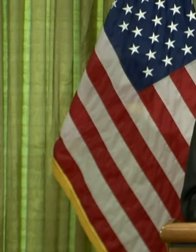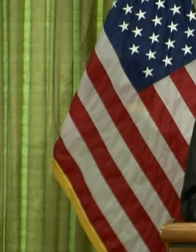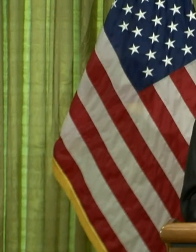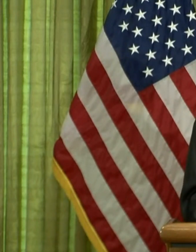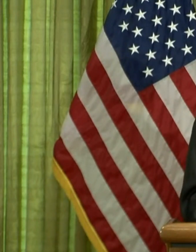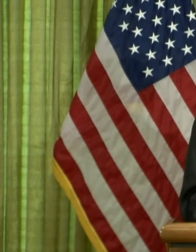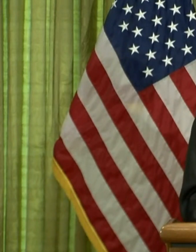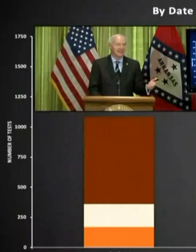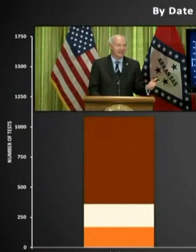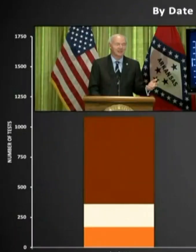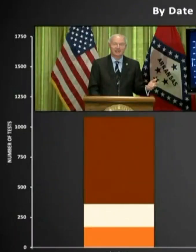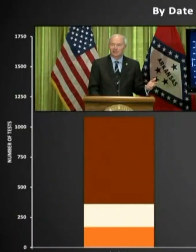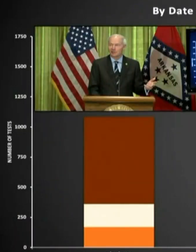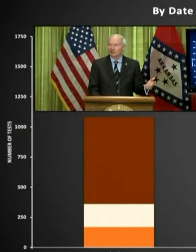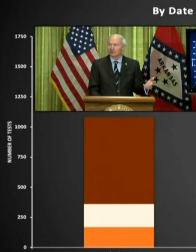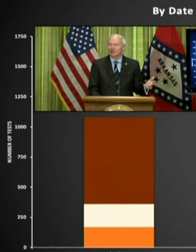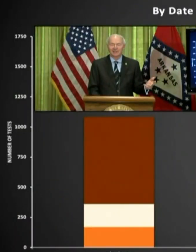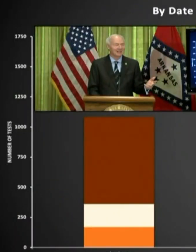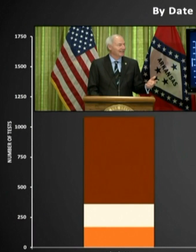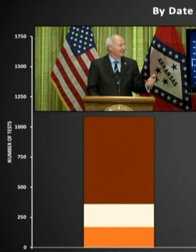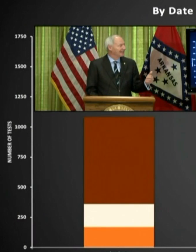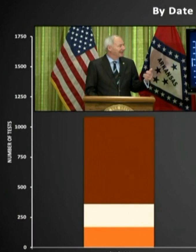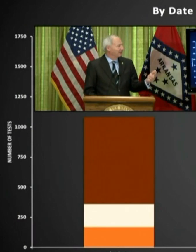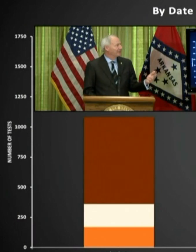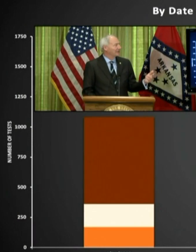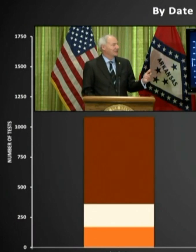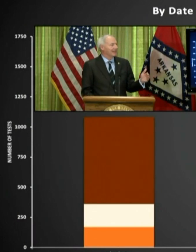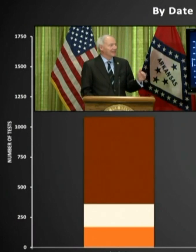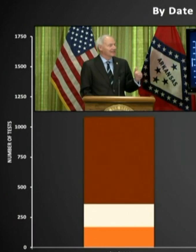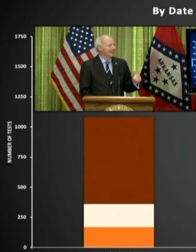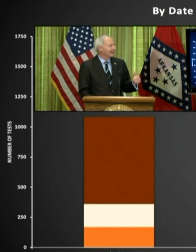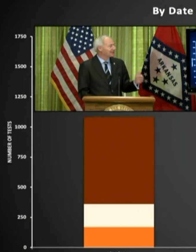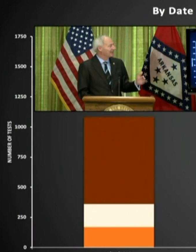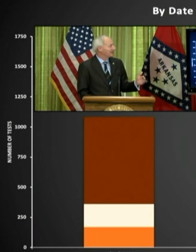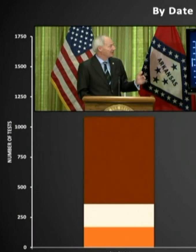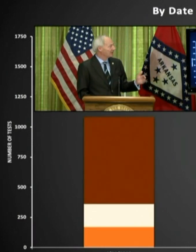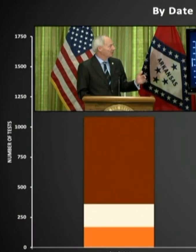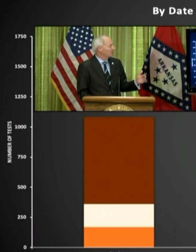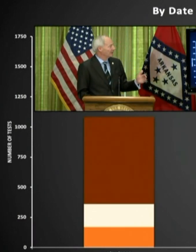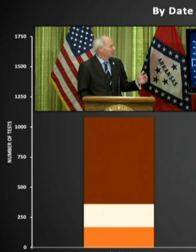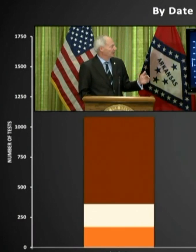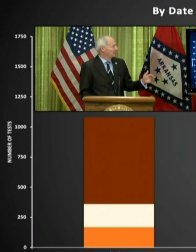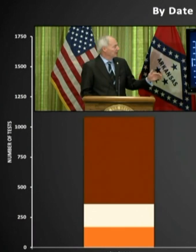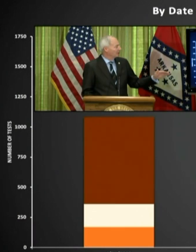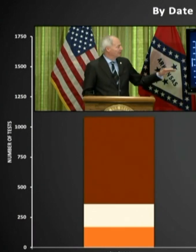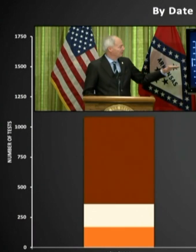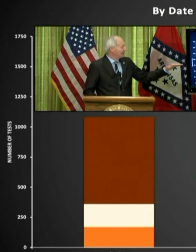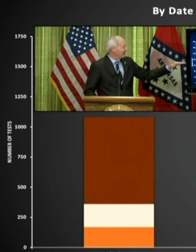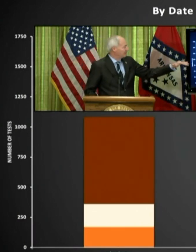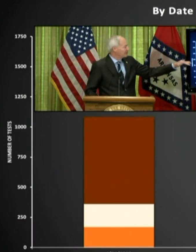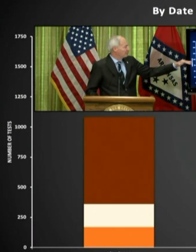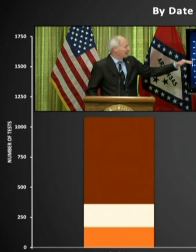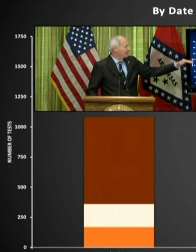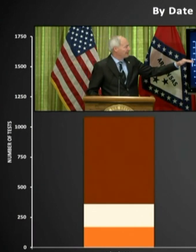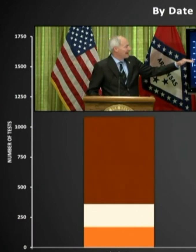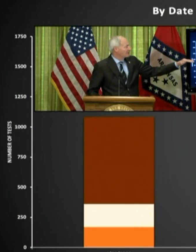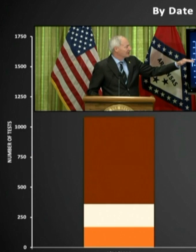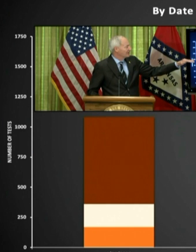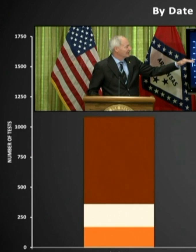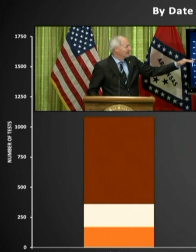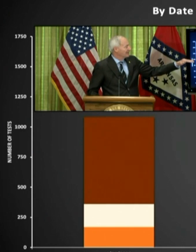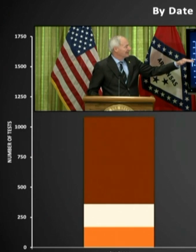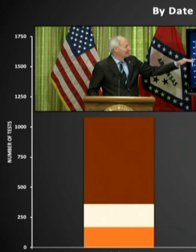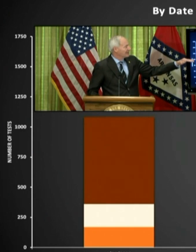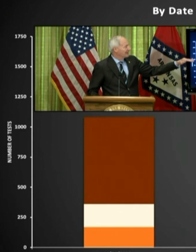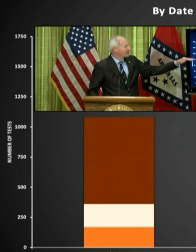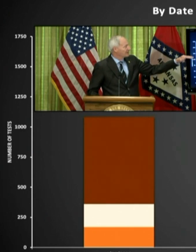We had a 2-day testing surge that we emphasized, and I set as a goal that we would go from an average of about